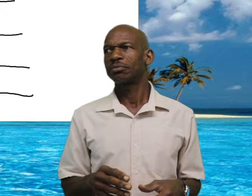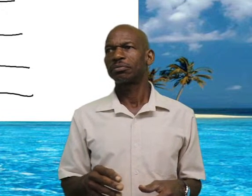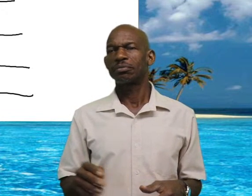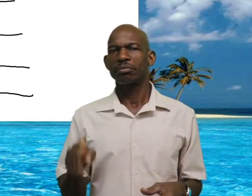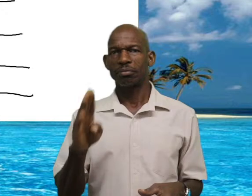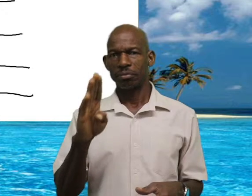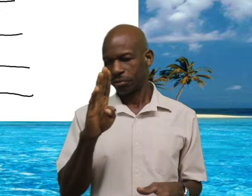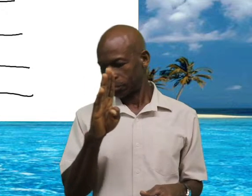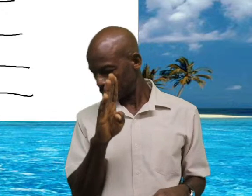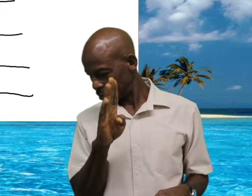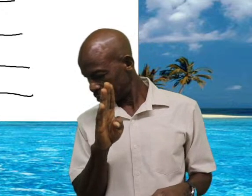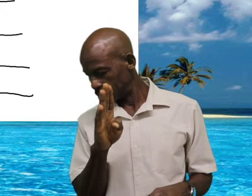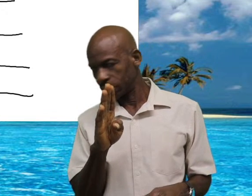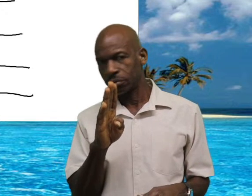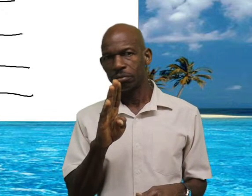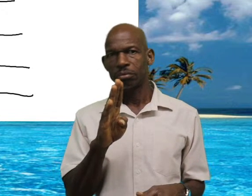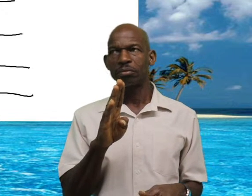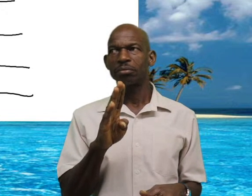Yes. Very good.